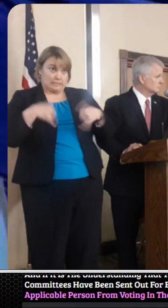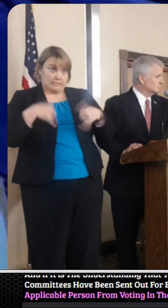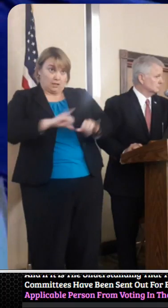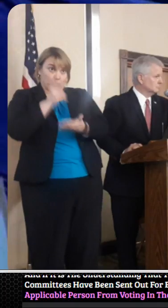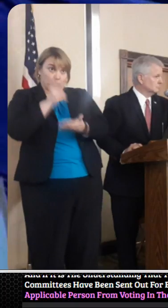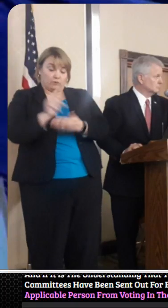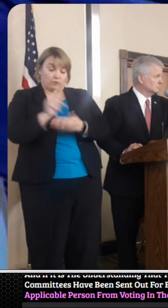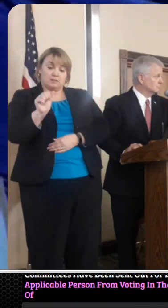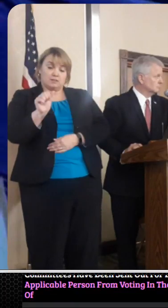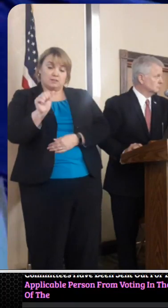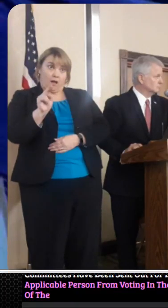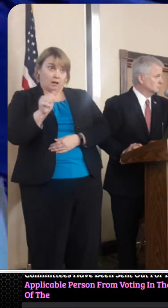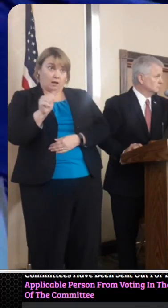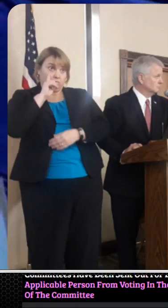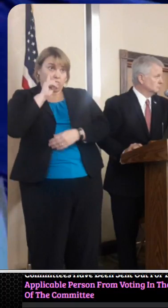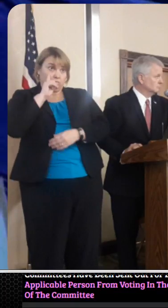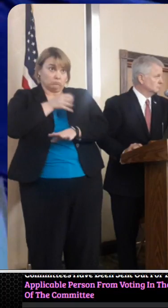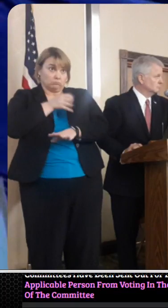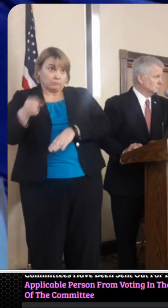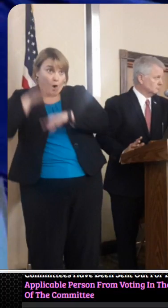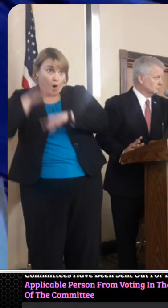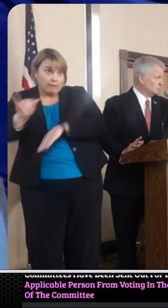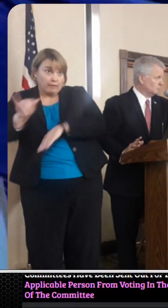a member of the committee.